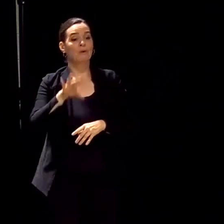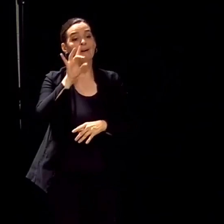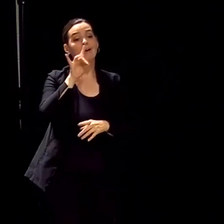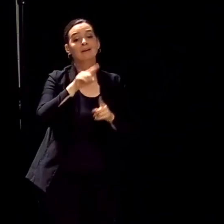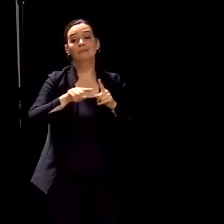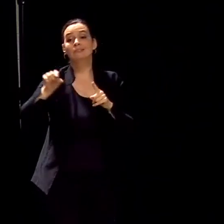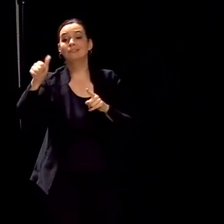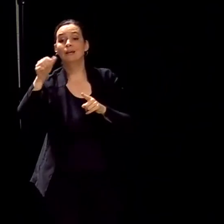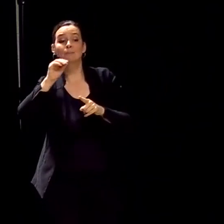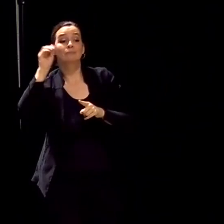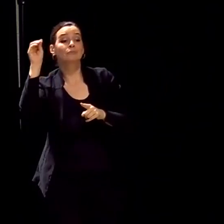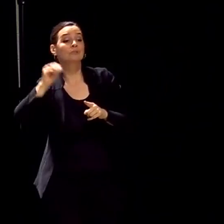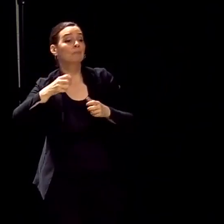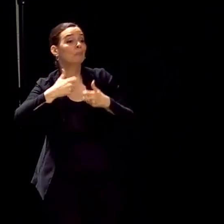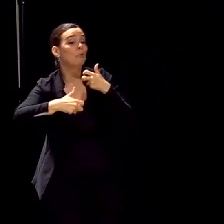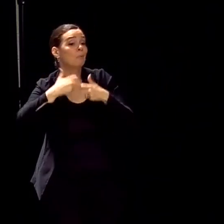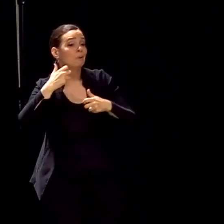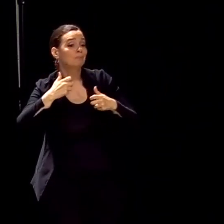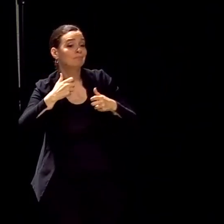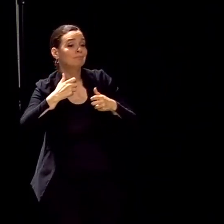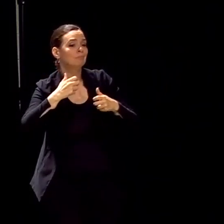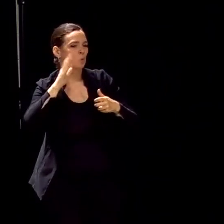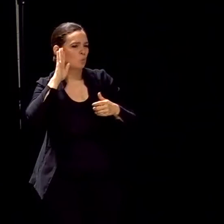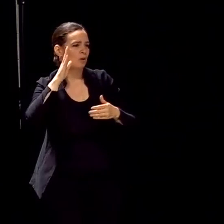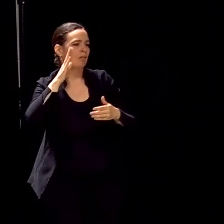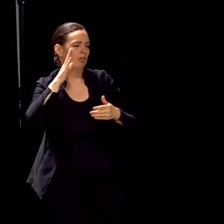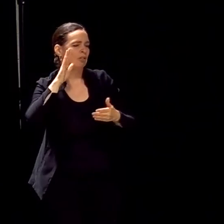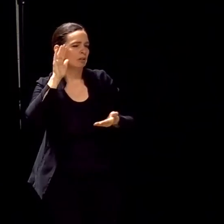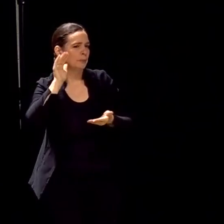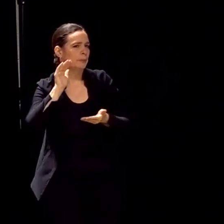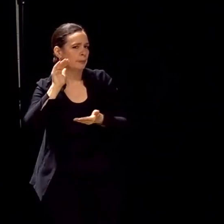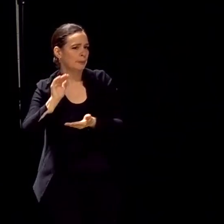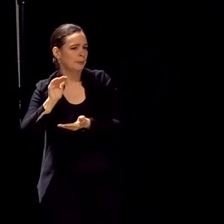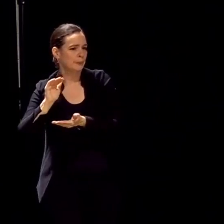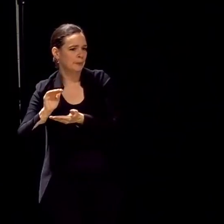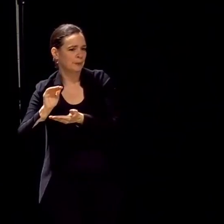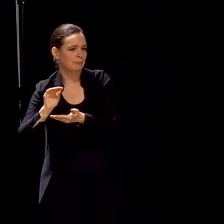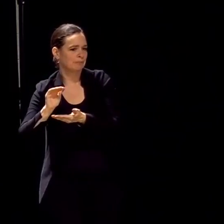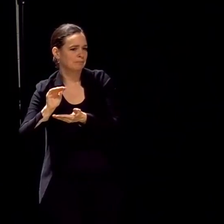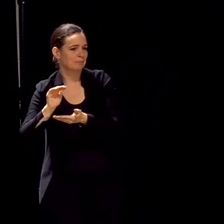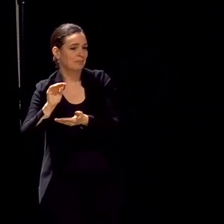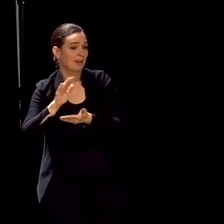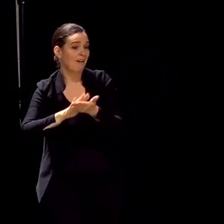type of cases. That doesn't mean our case numbers will drop.